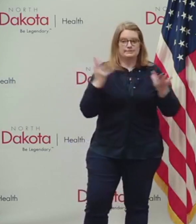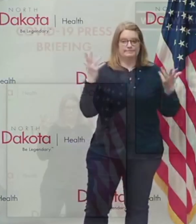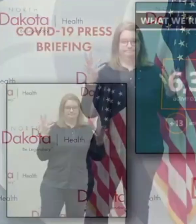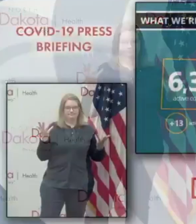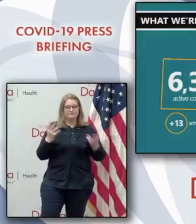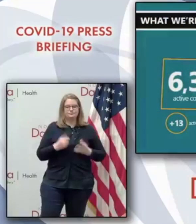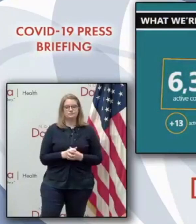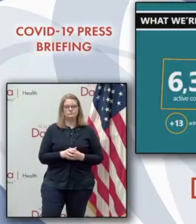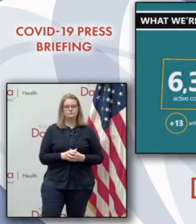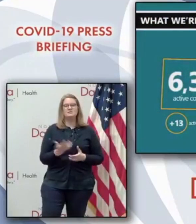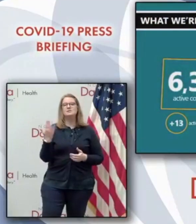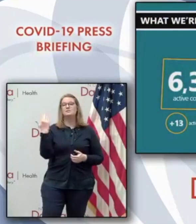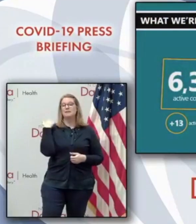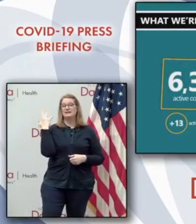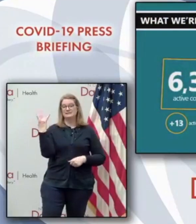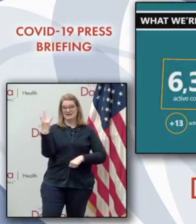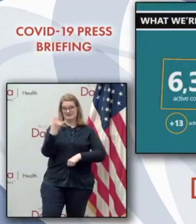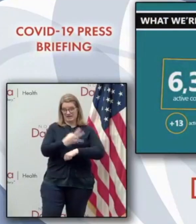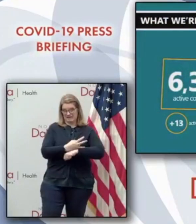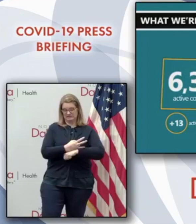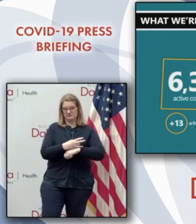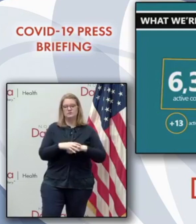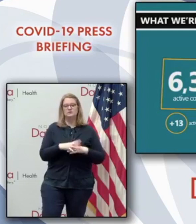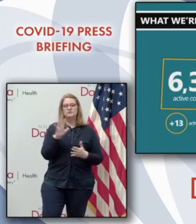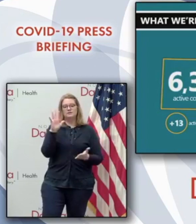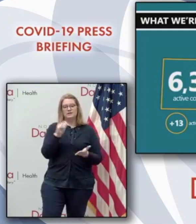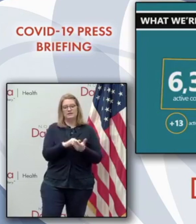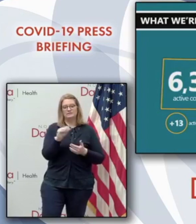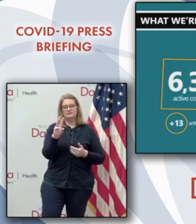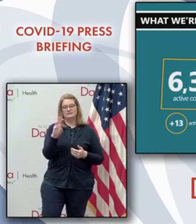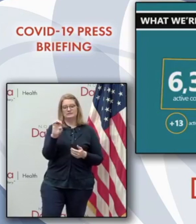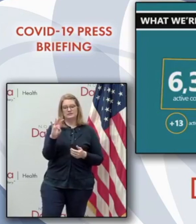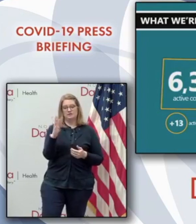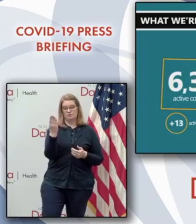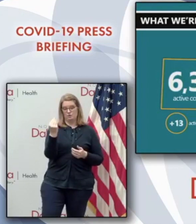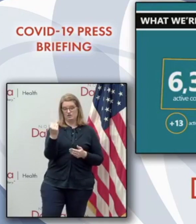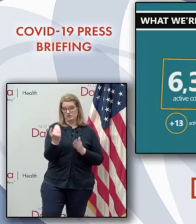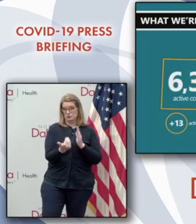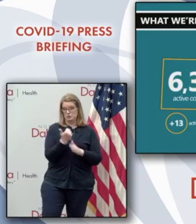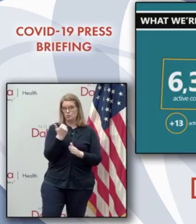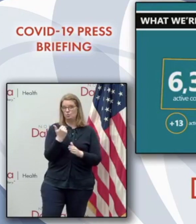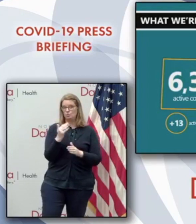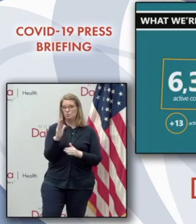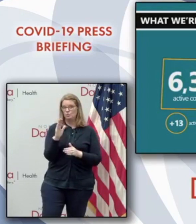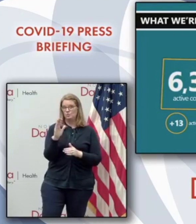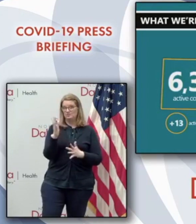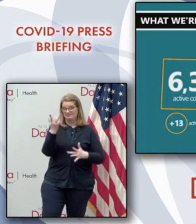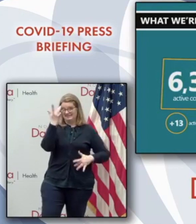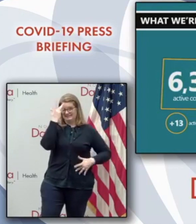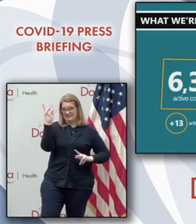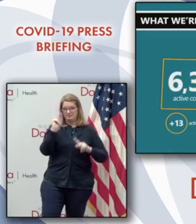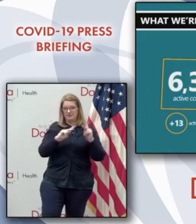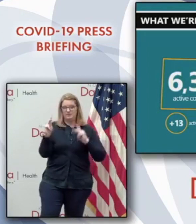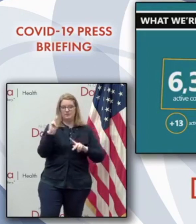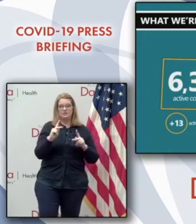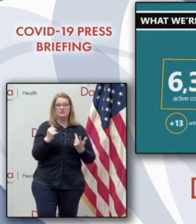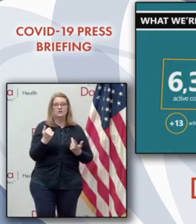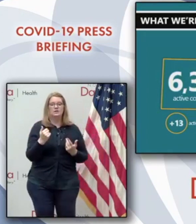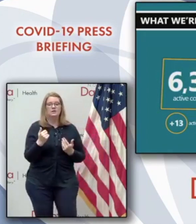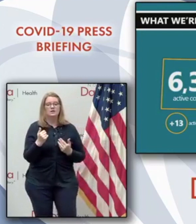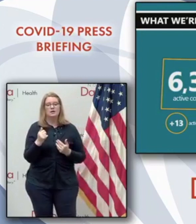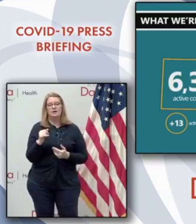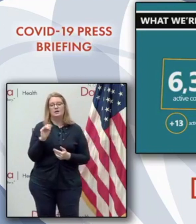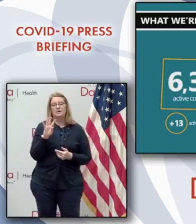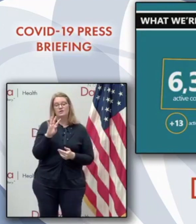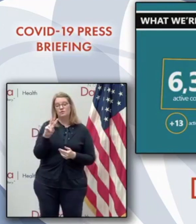This past 7 days, we had 5,614 new cases and over 4,200